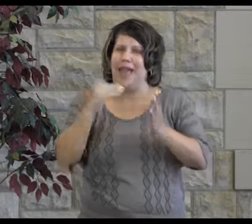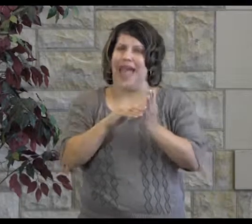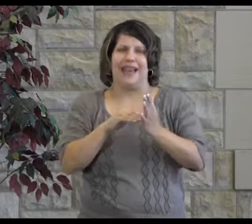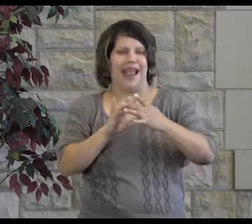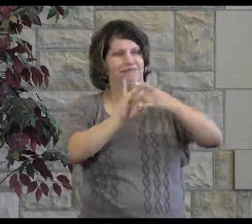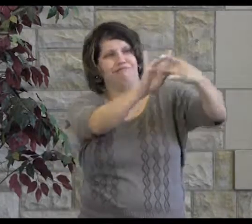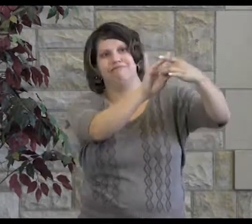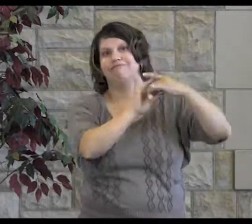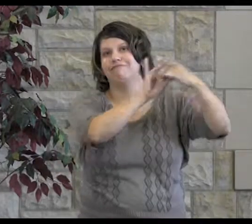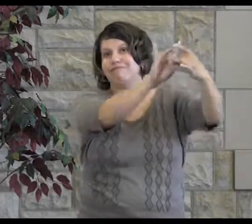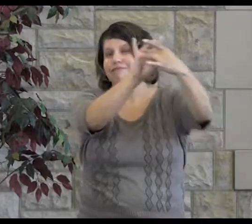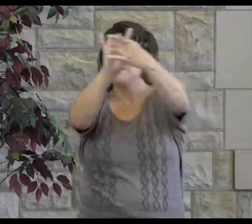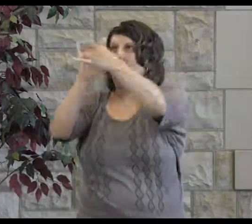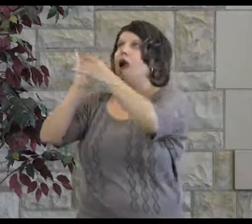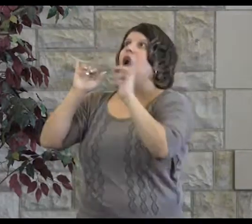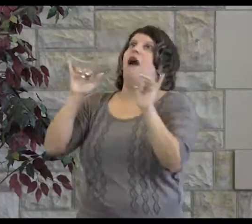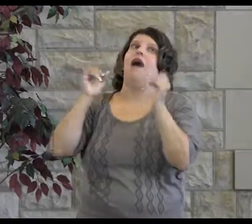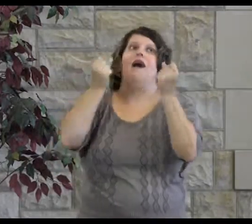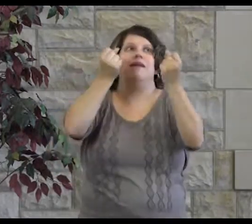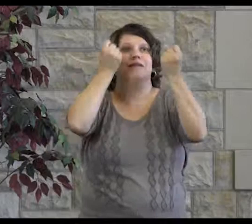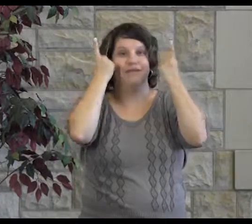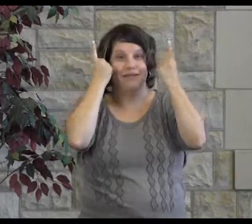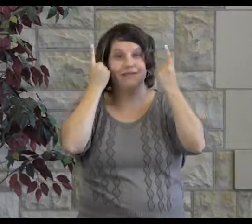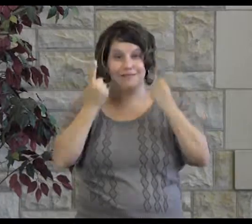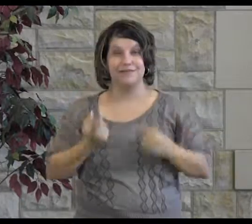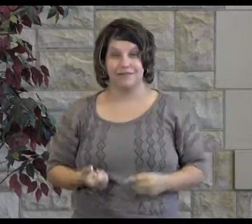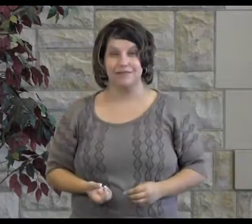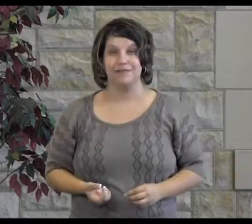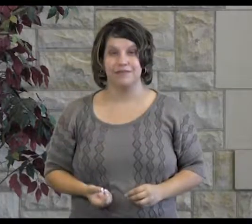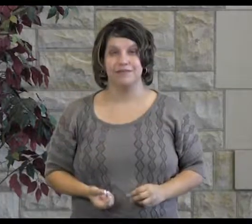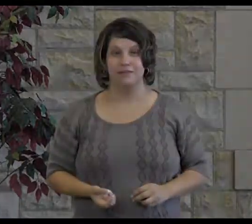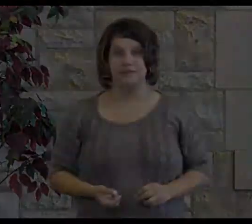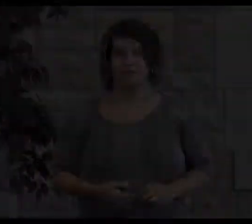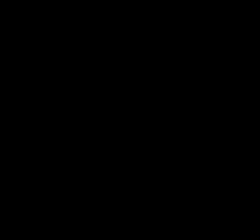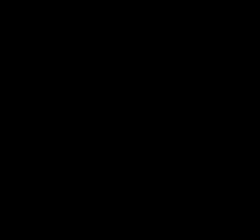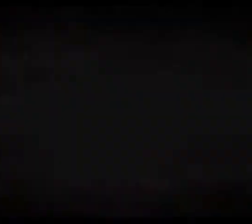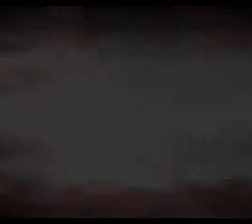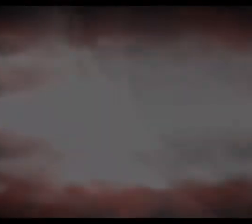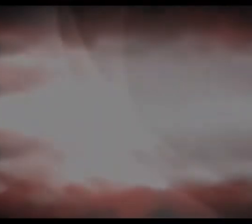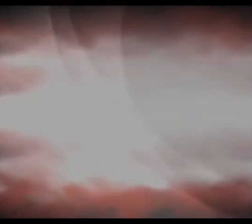But again, make those connections, and there'll be better comprehension.